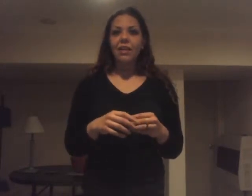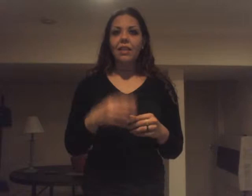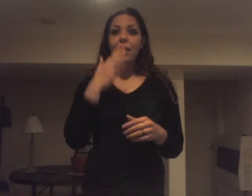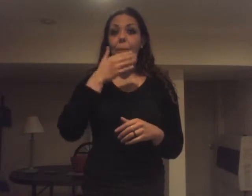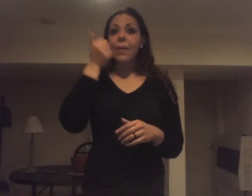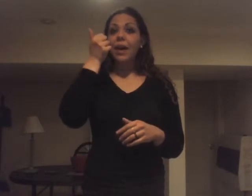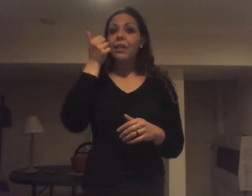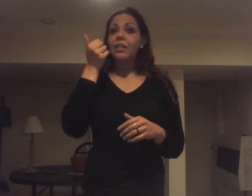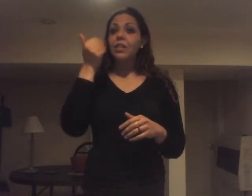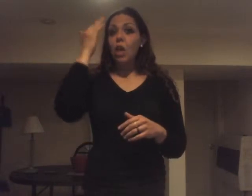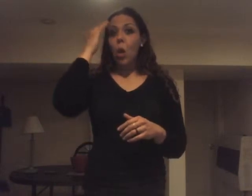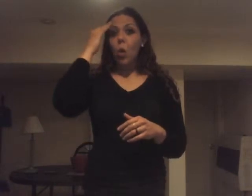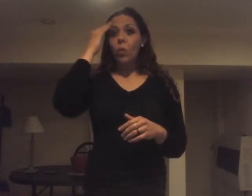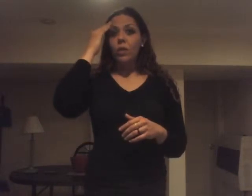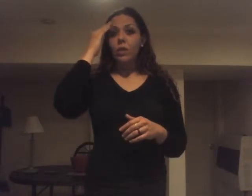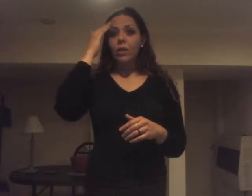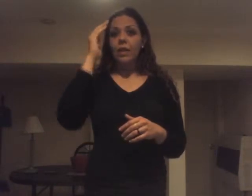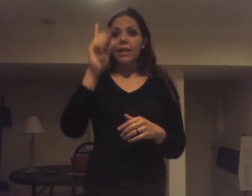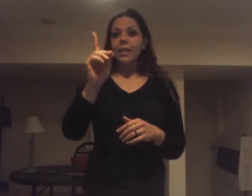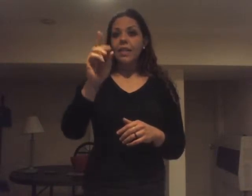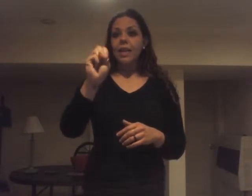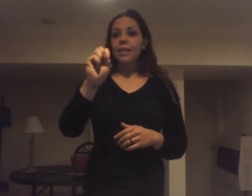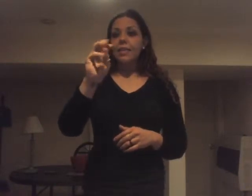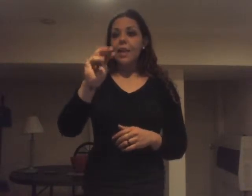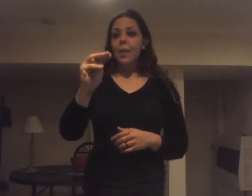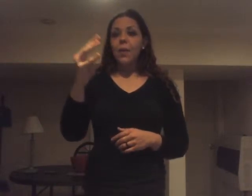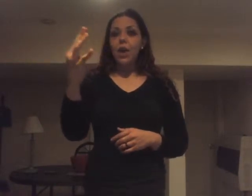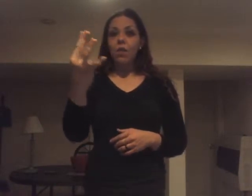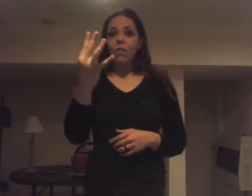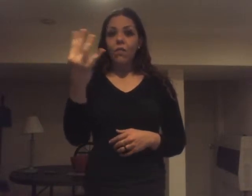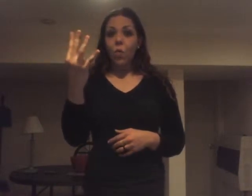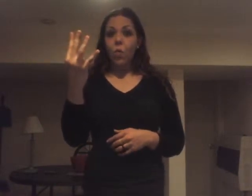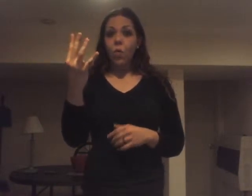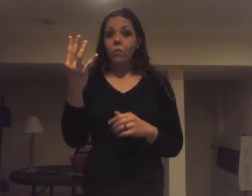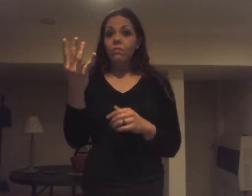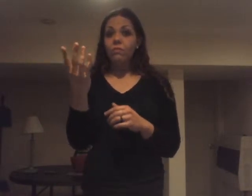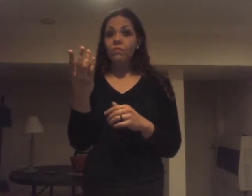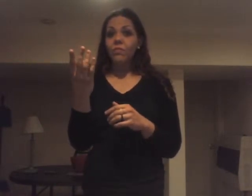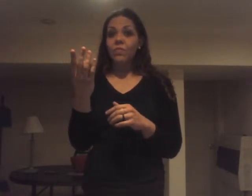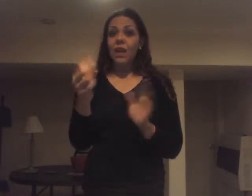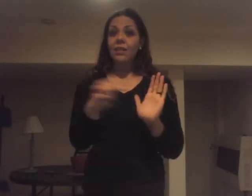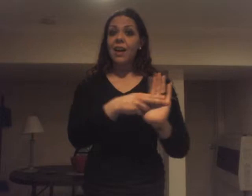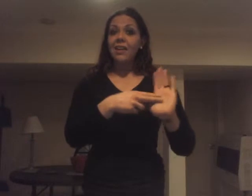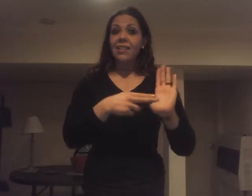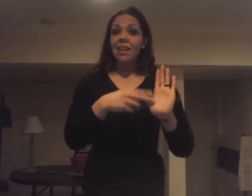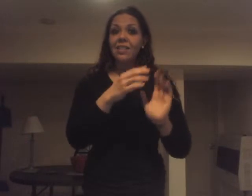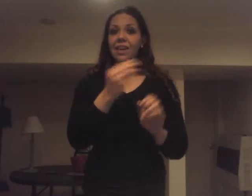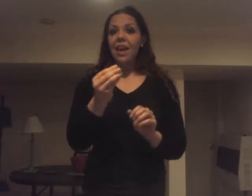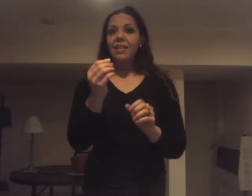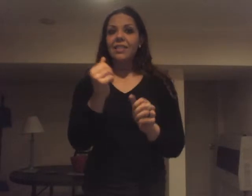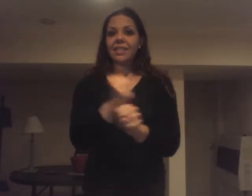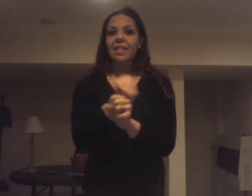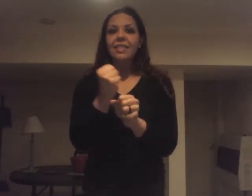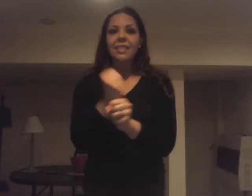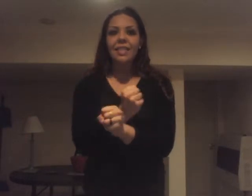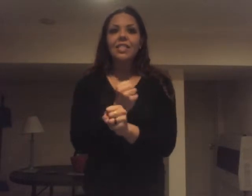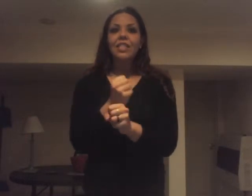Psychiatric Association DSM-4, the Diagnostic and Statistical Manual, 4th